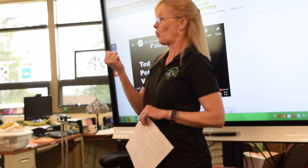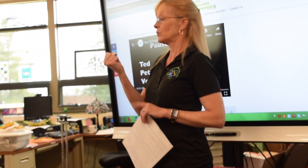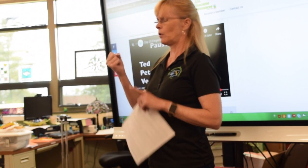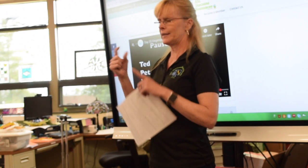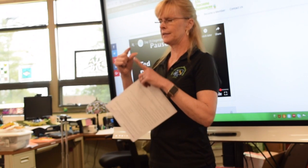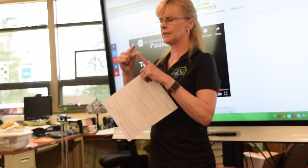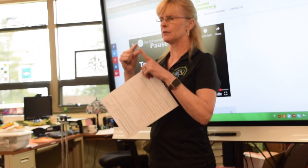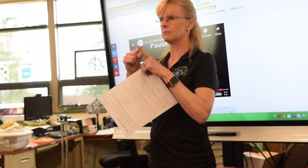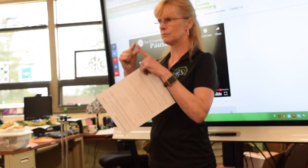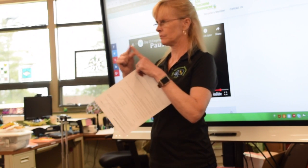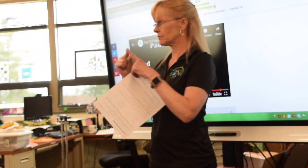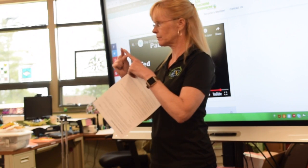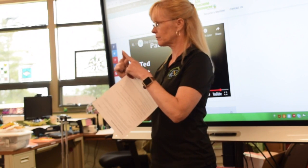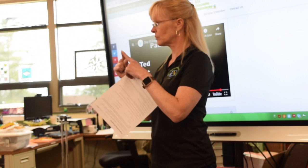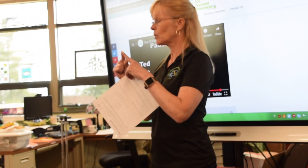No, I did this.